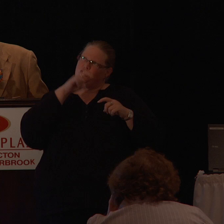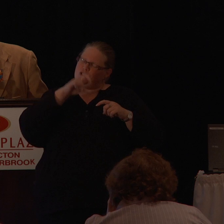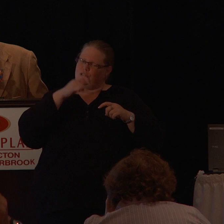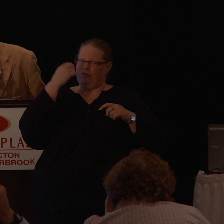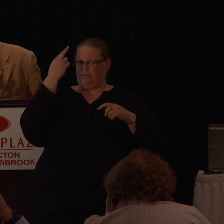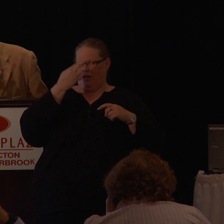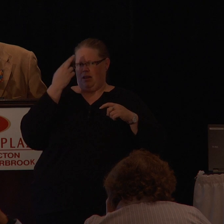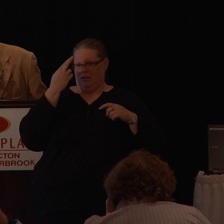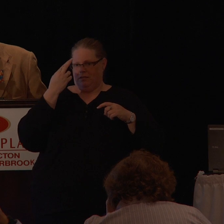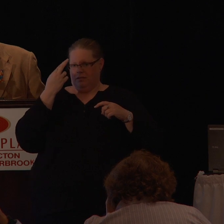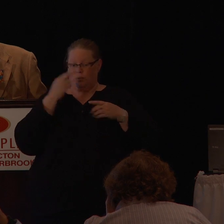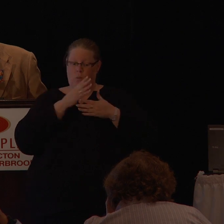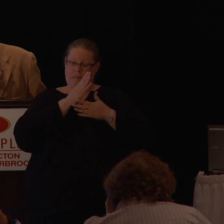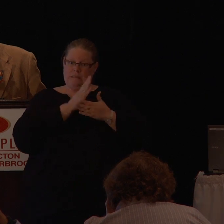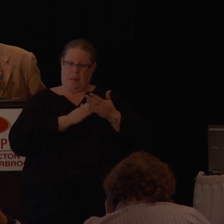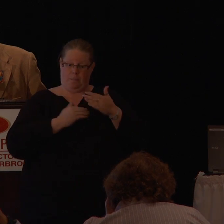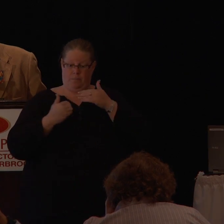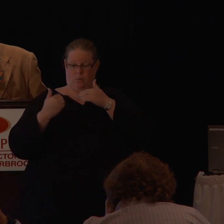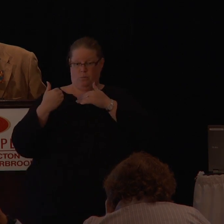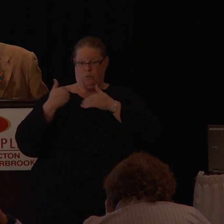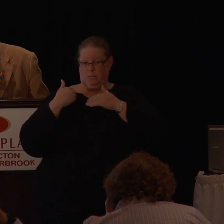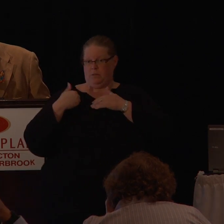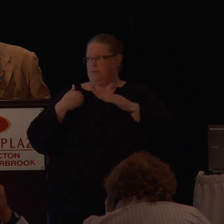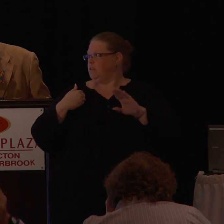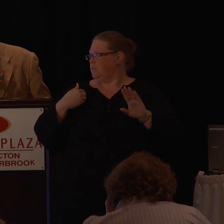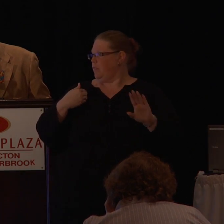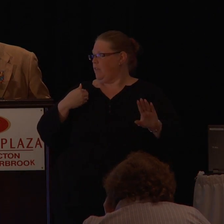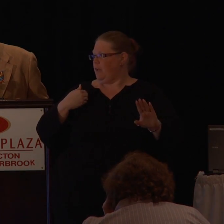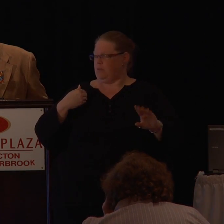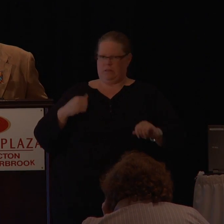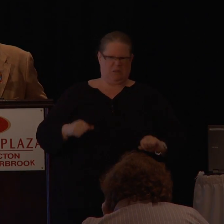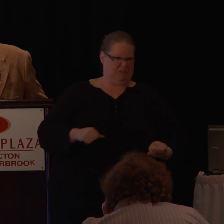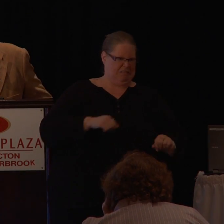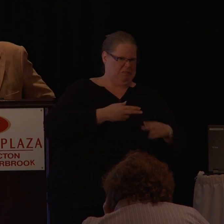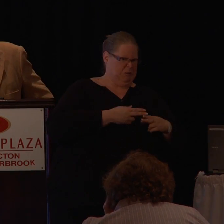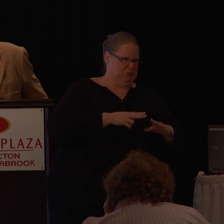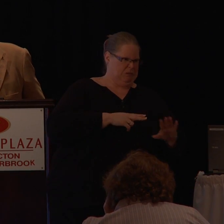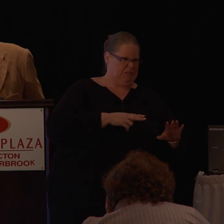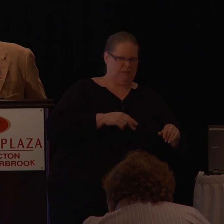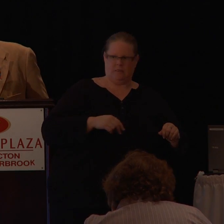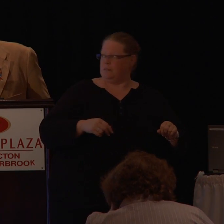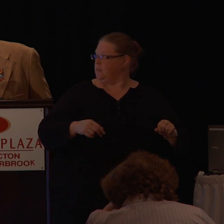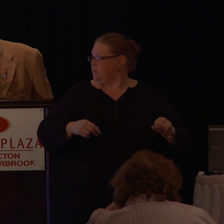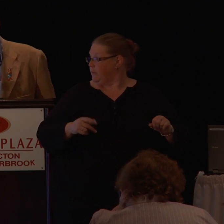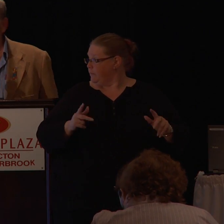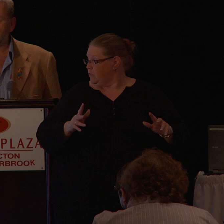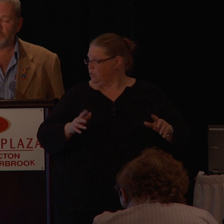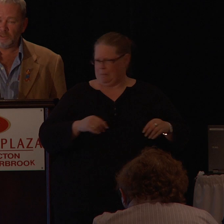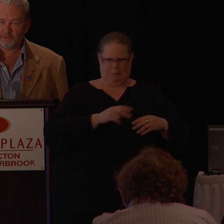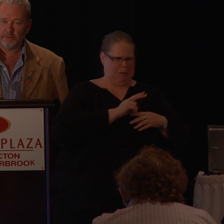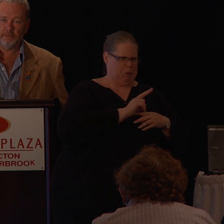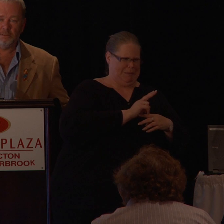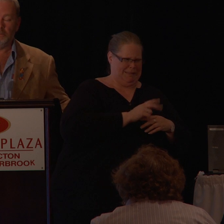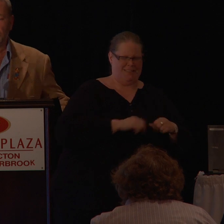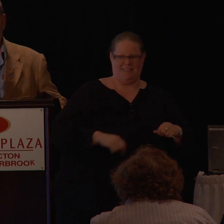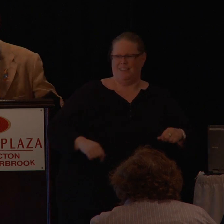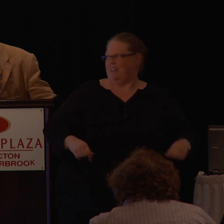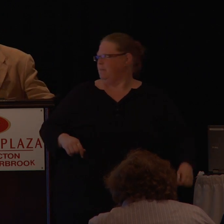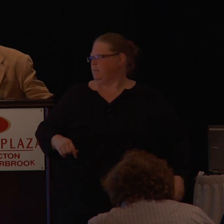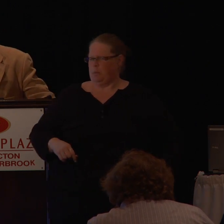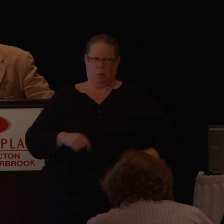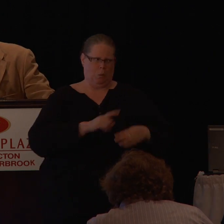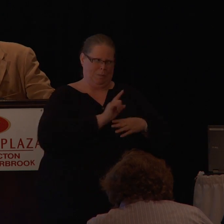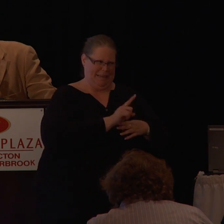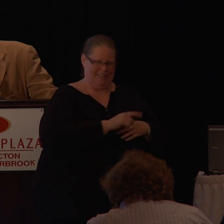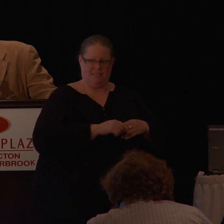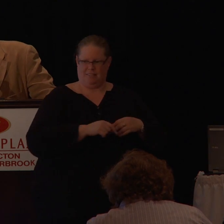assign some responsibility to them in some cases for not doing it. How many? Done? A couple minutes? 1 minute.